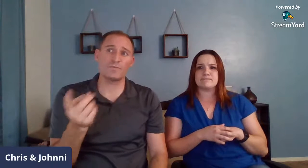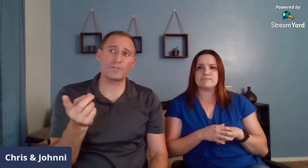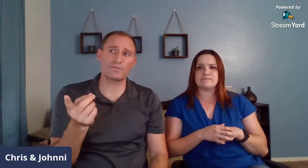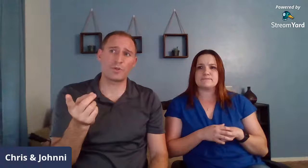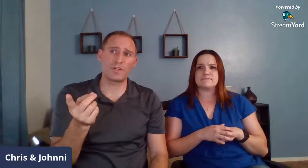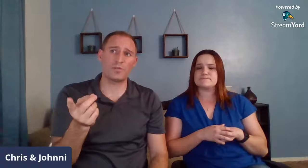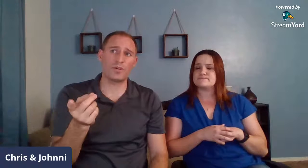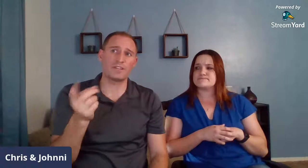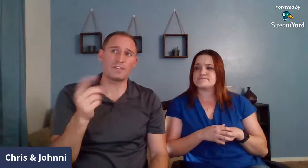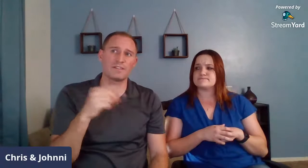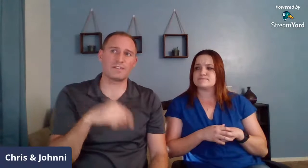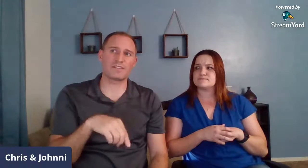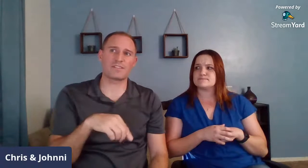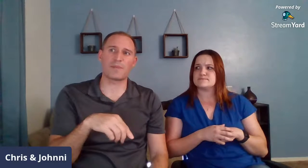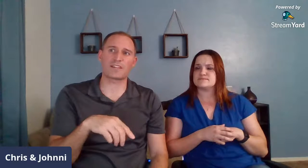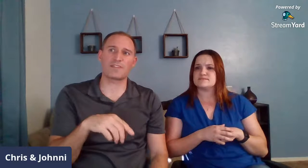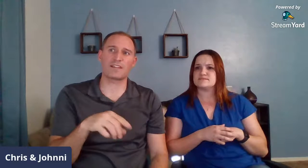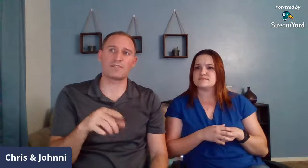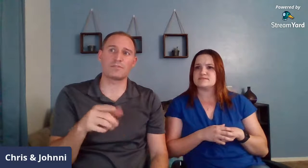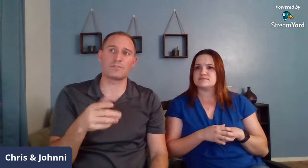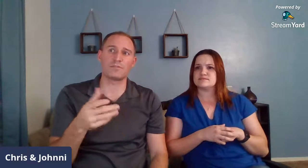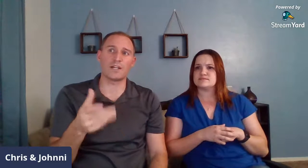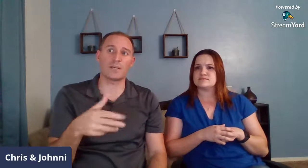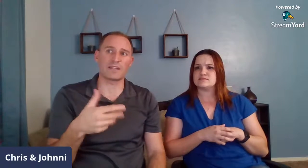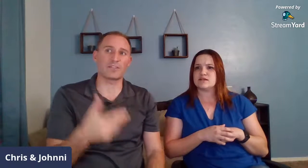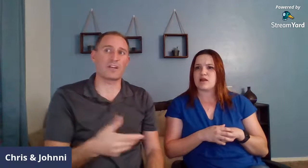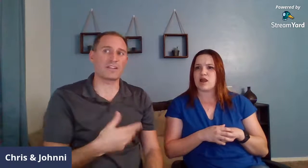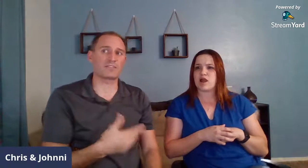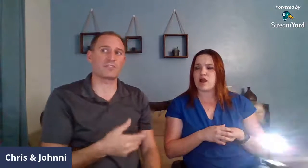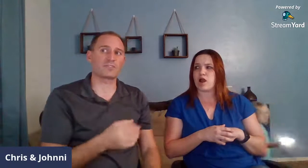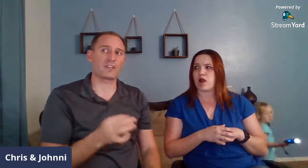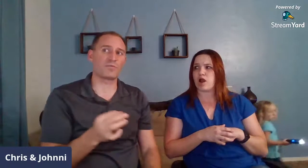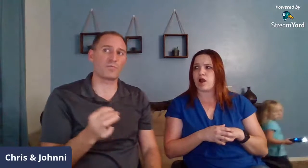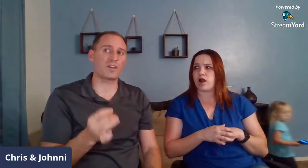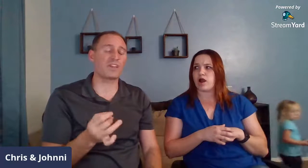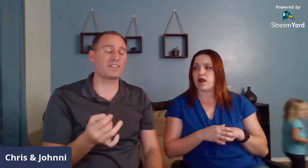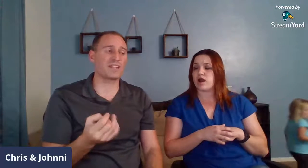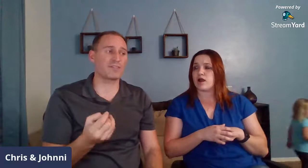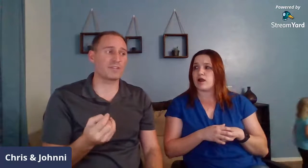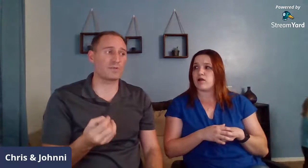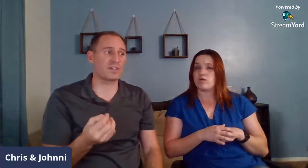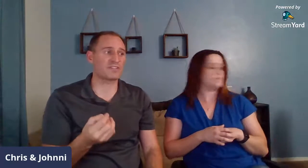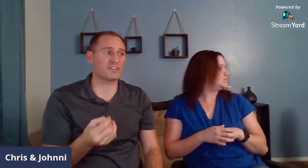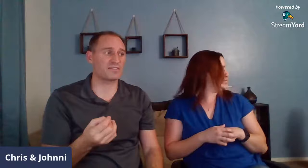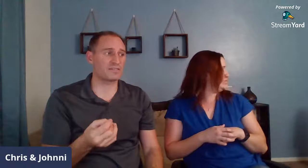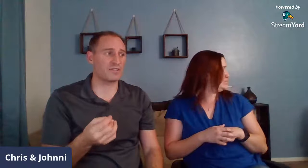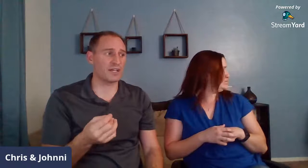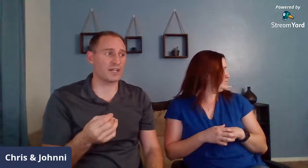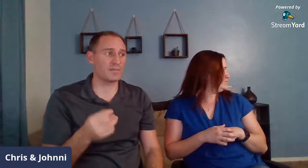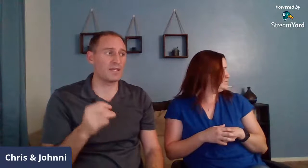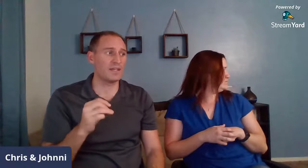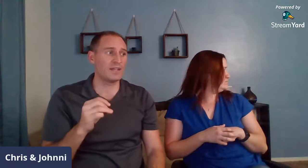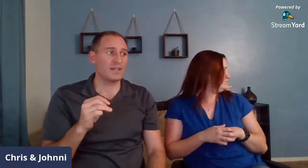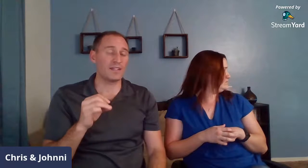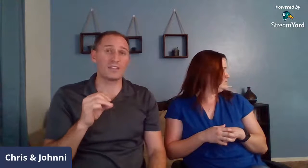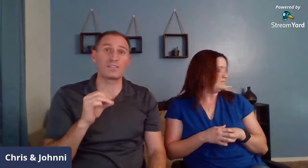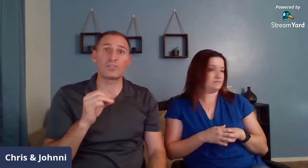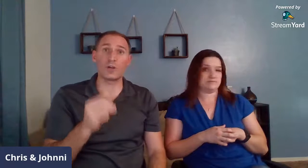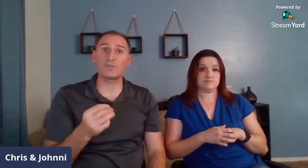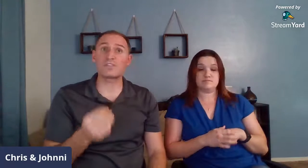One quick point, just to backtrack to like learning as children. And one of the things that I really want to stress is don't